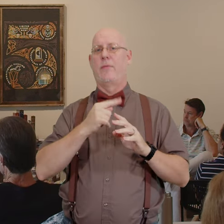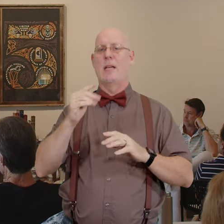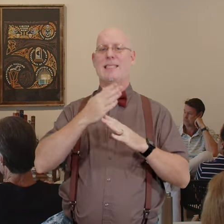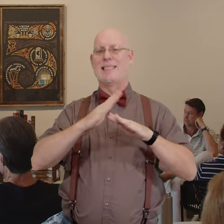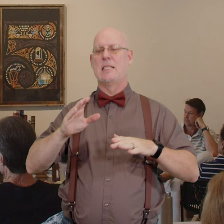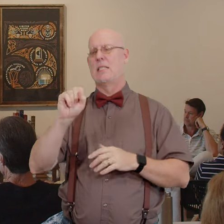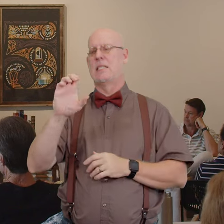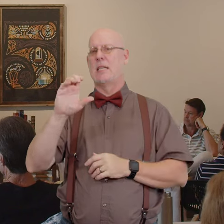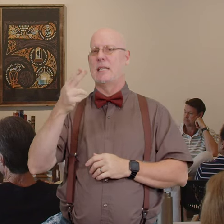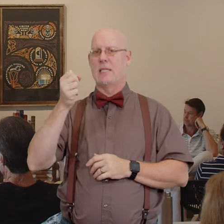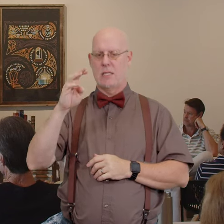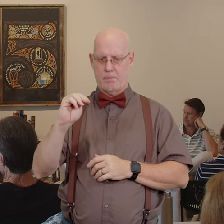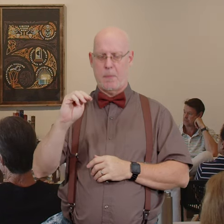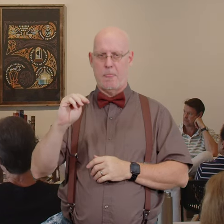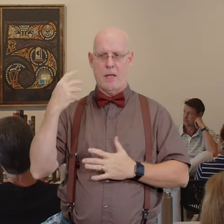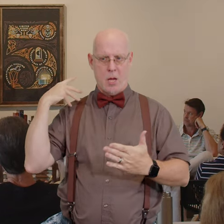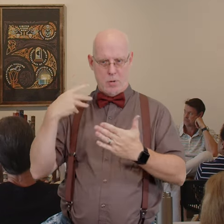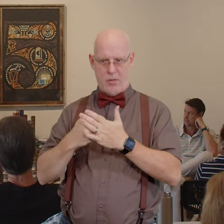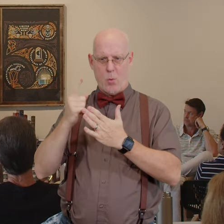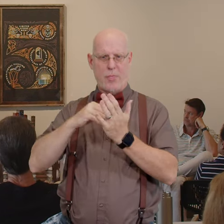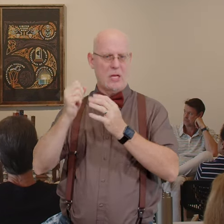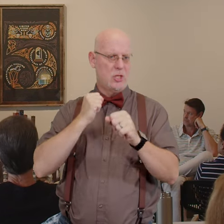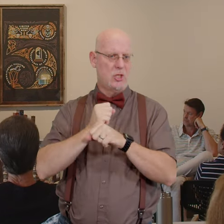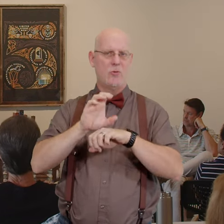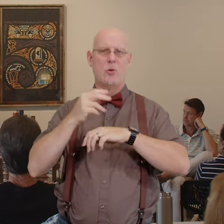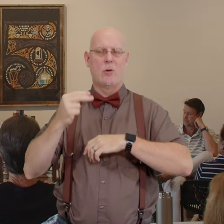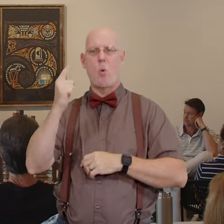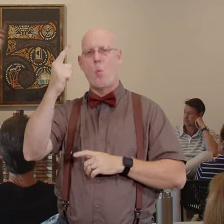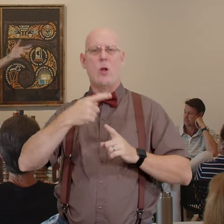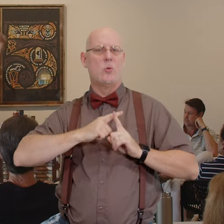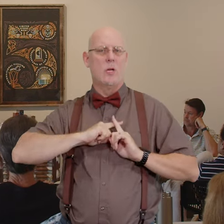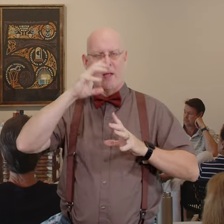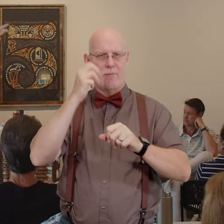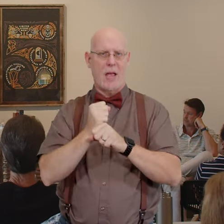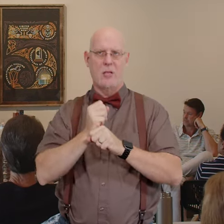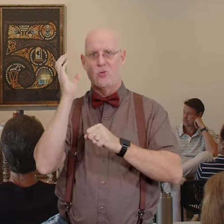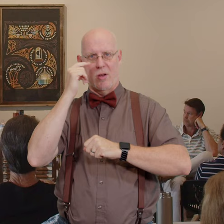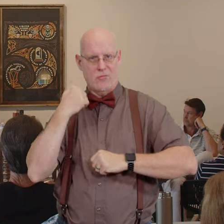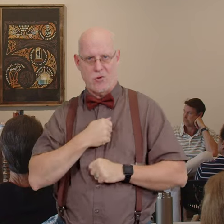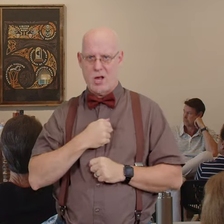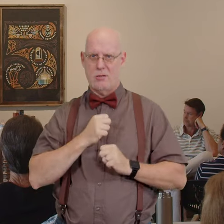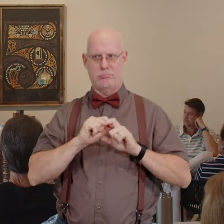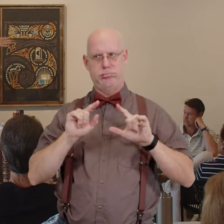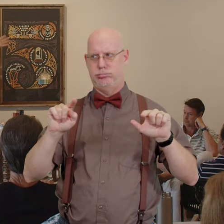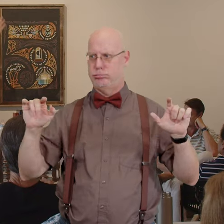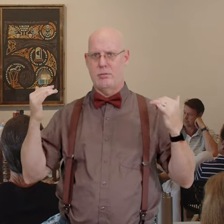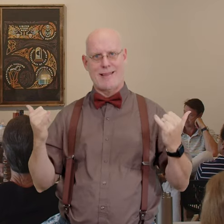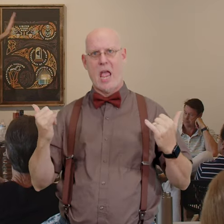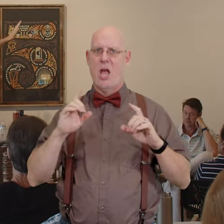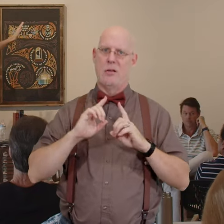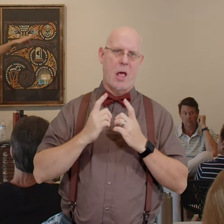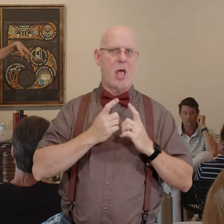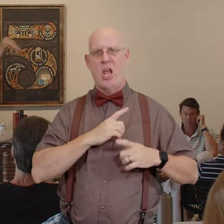The schism. Thank you. Yes, the great schism. So up at that point in time, 1,000 years of church history, there's only one Christian faith. That's weird for us because there's all this